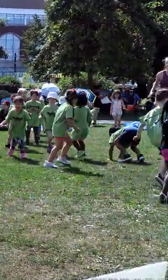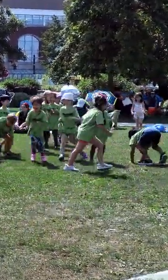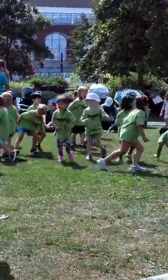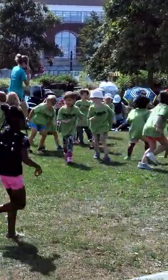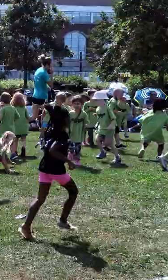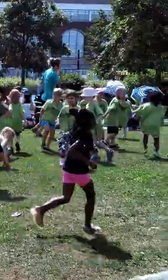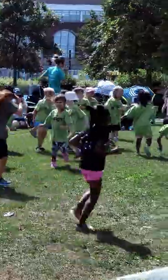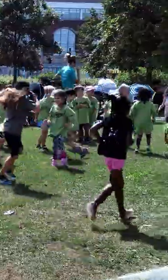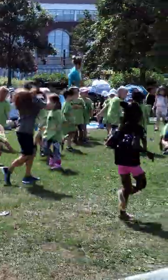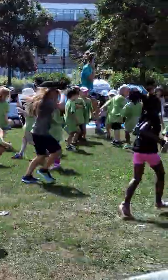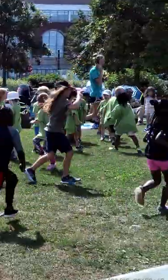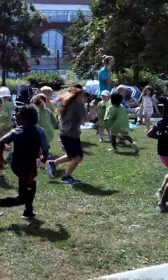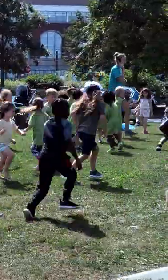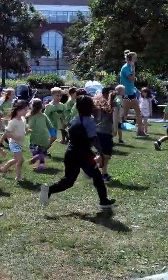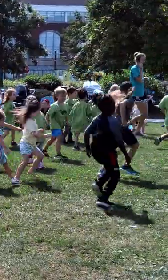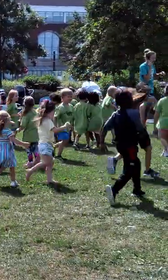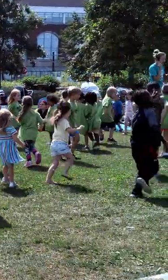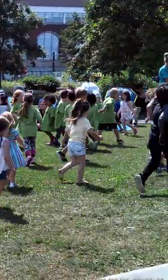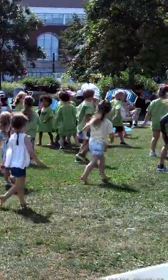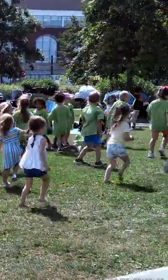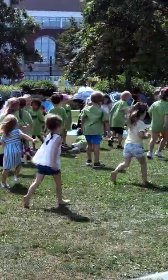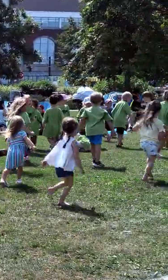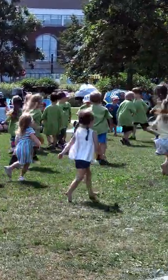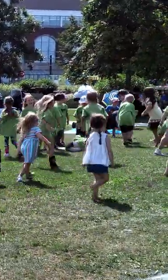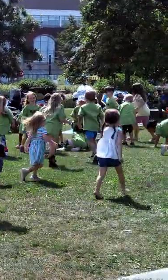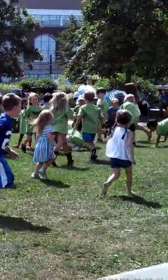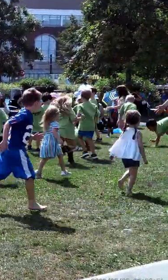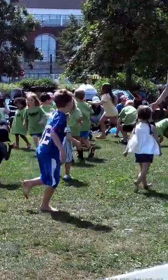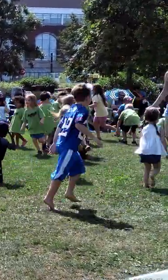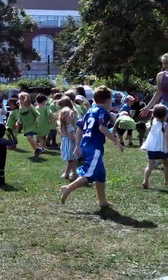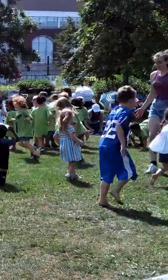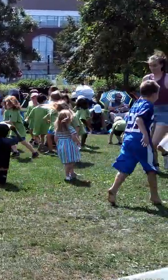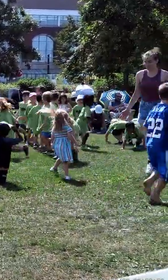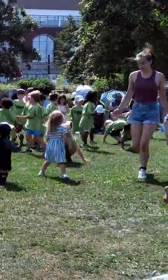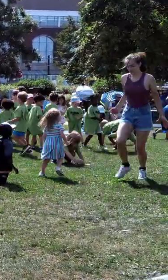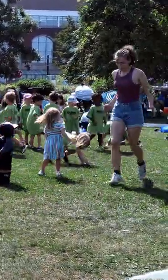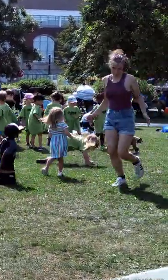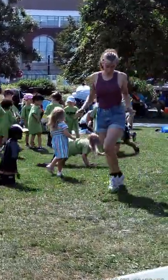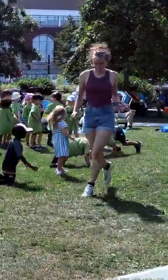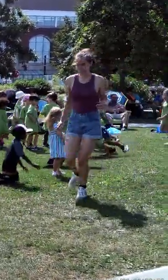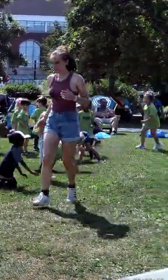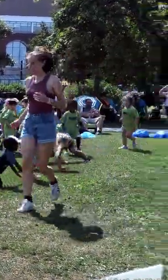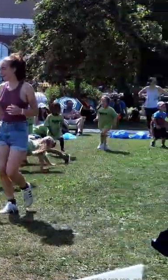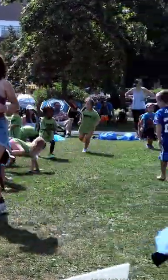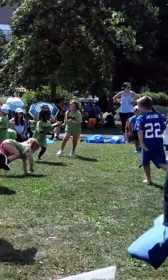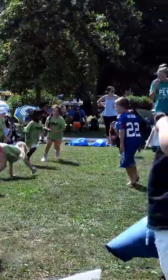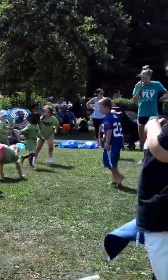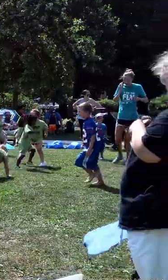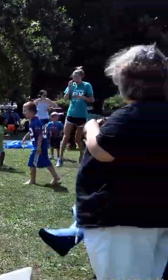You can run on your feet. You can run on your hands and your feet. Whoa, whoa, whoa, whoa, whoa.